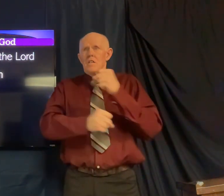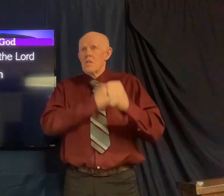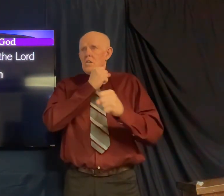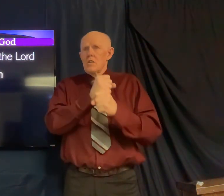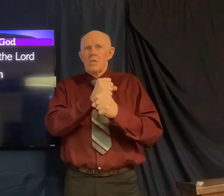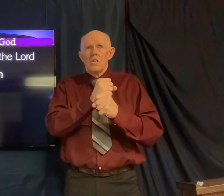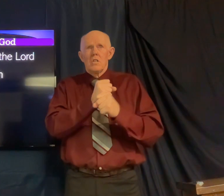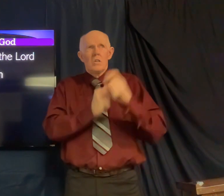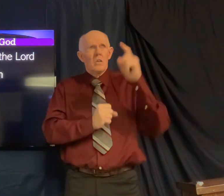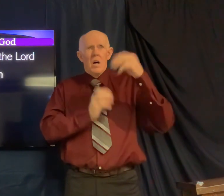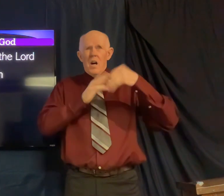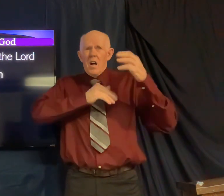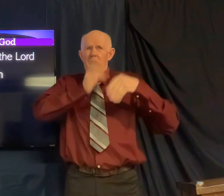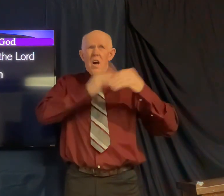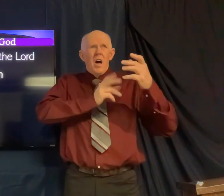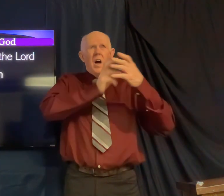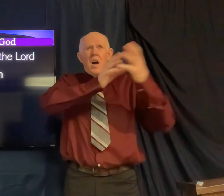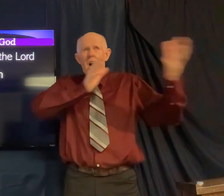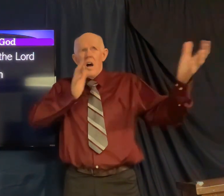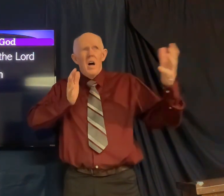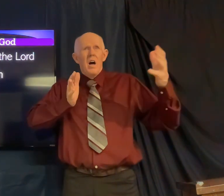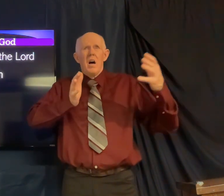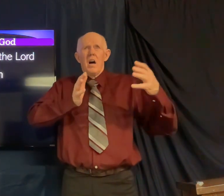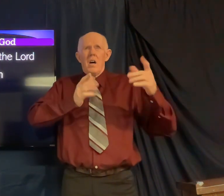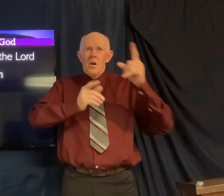Over 100 years, Noah built the boat.